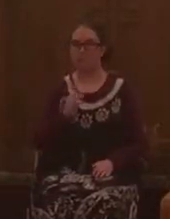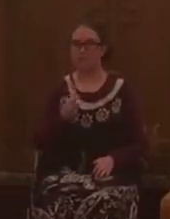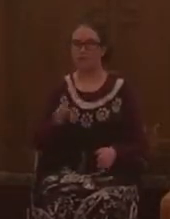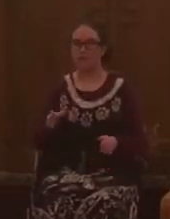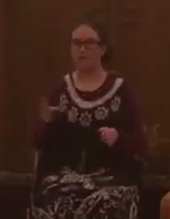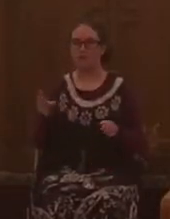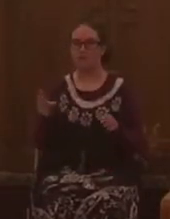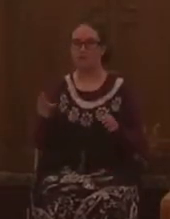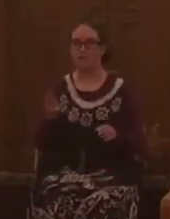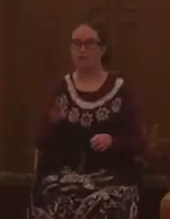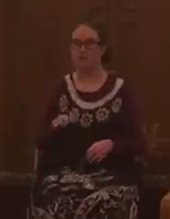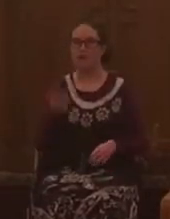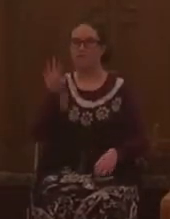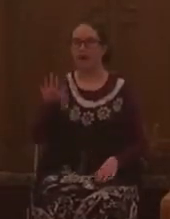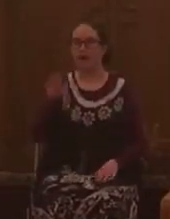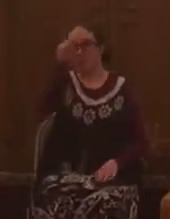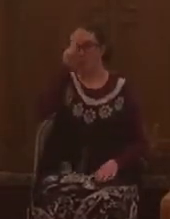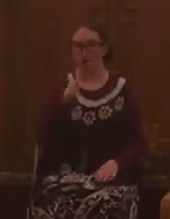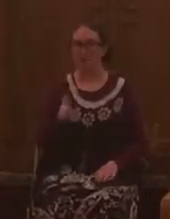Right before I left my office a while ago.